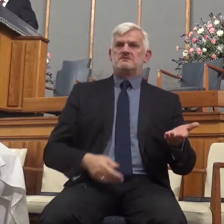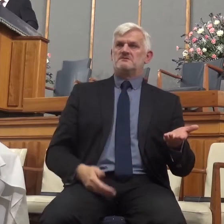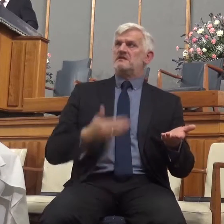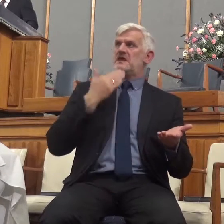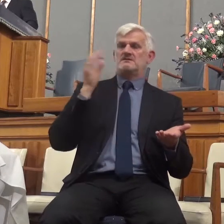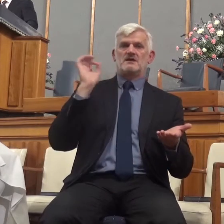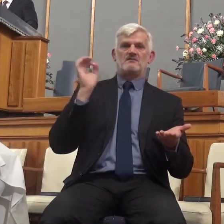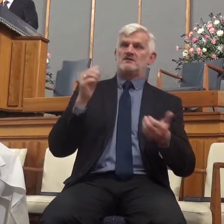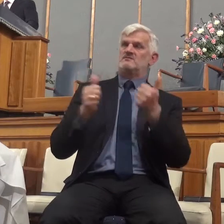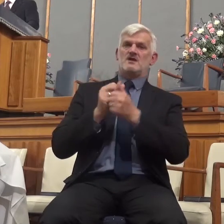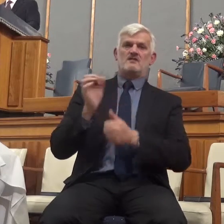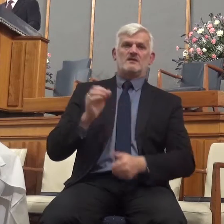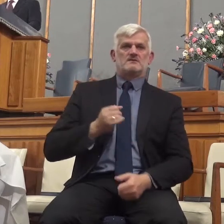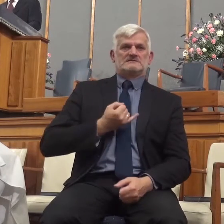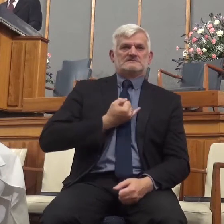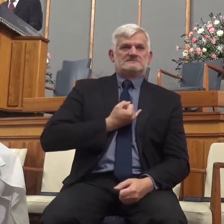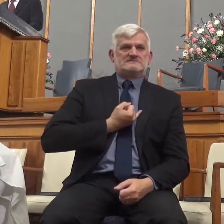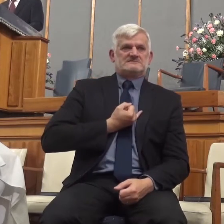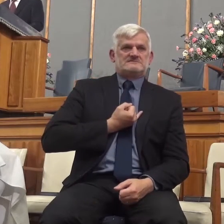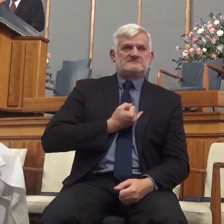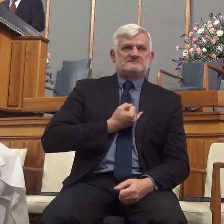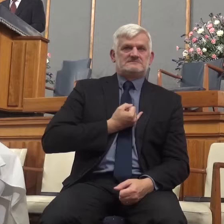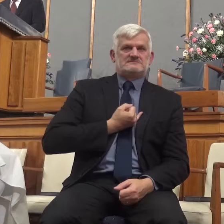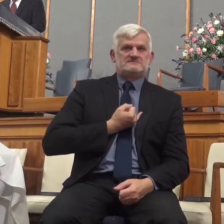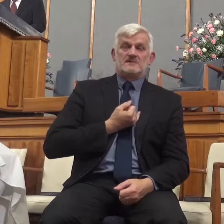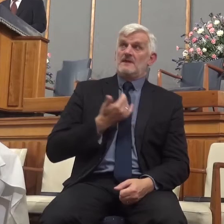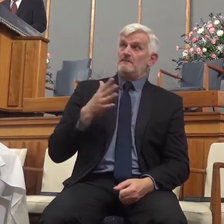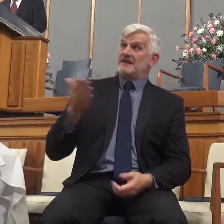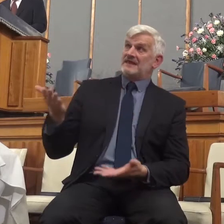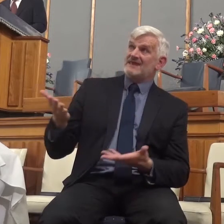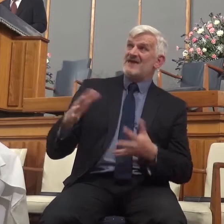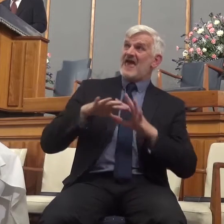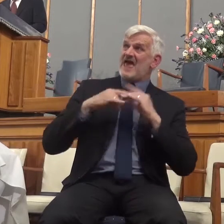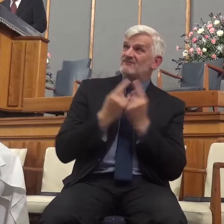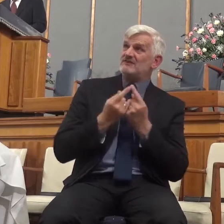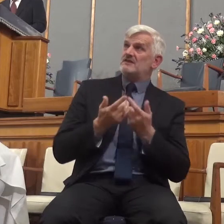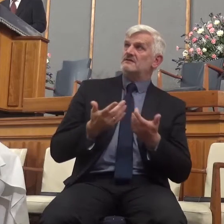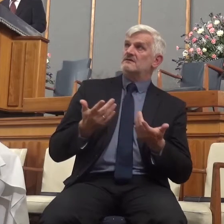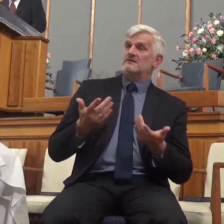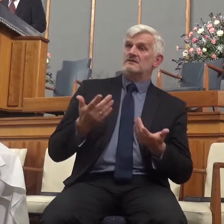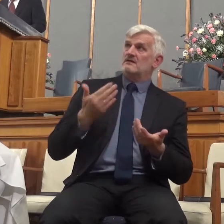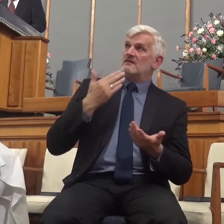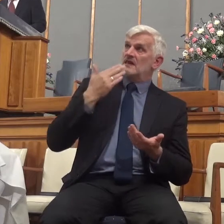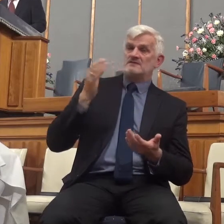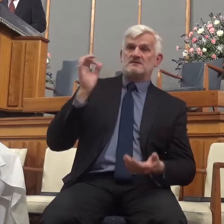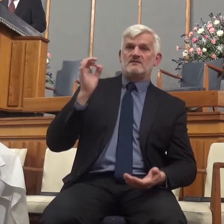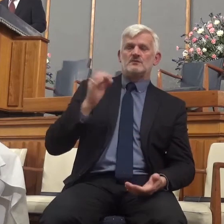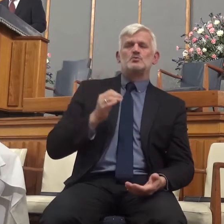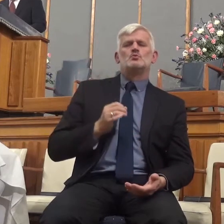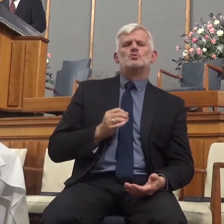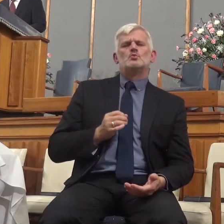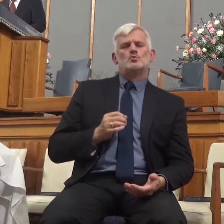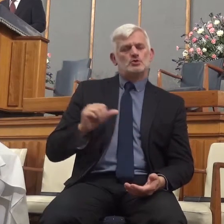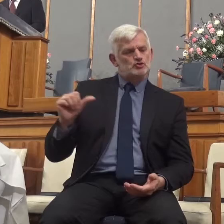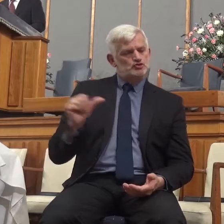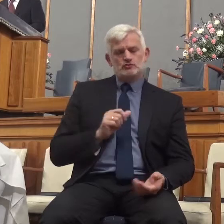praise to the one who has given all these things. It's time for me to